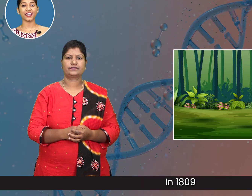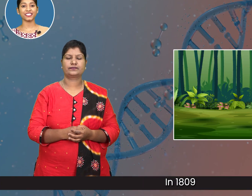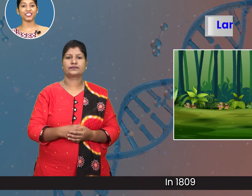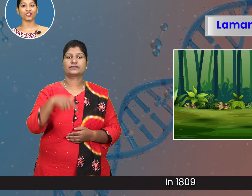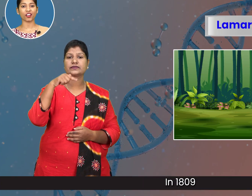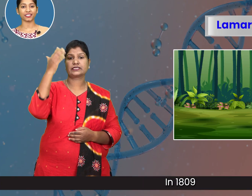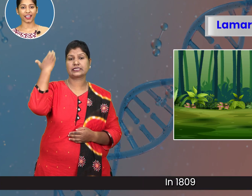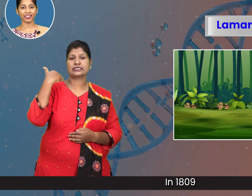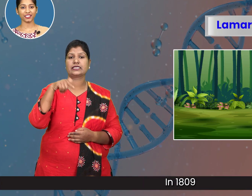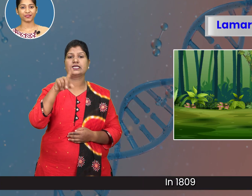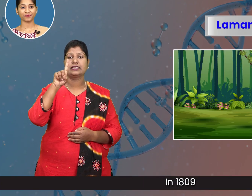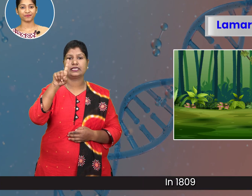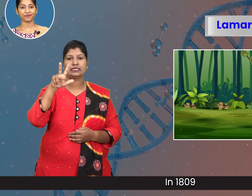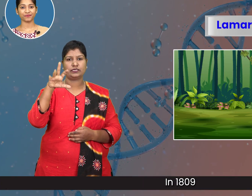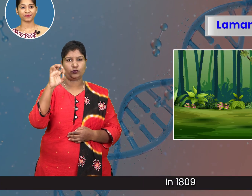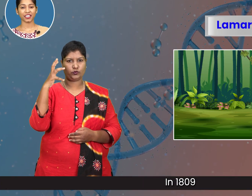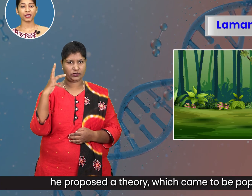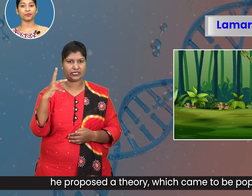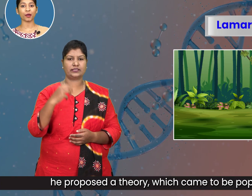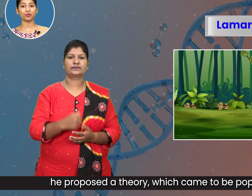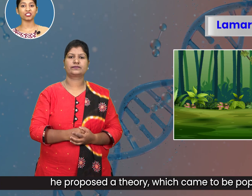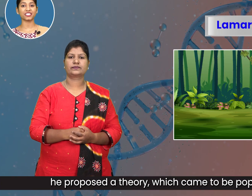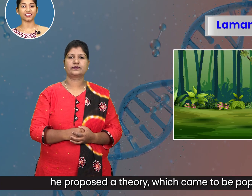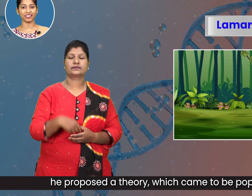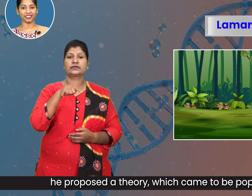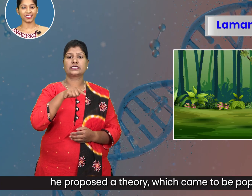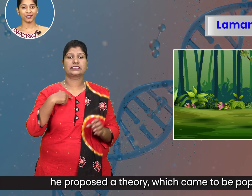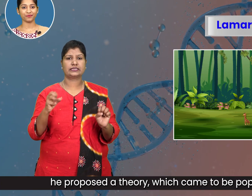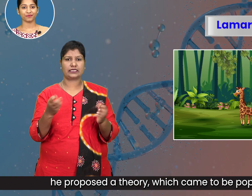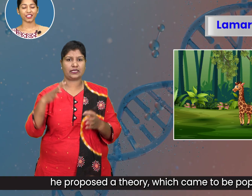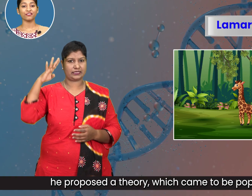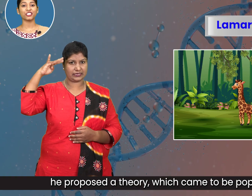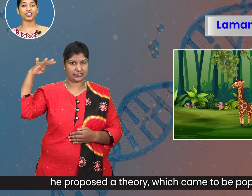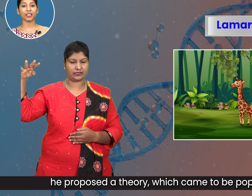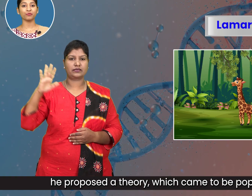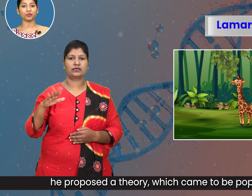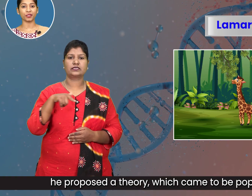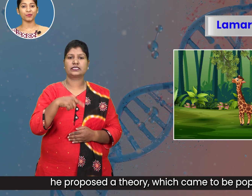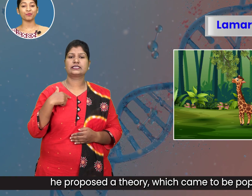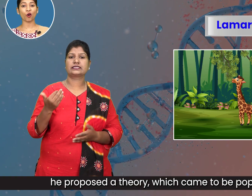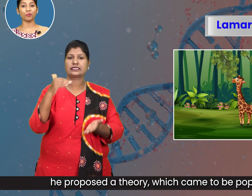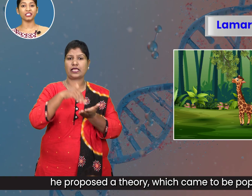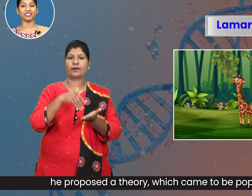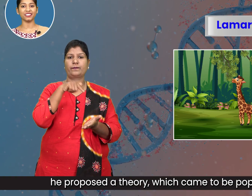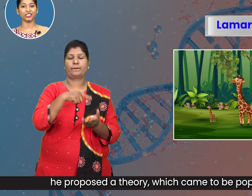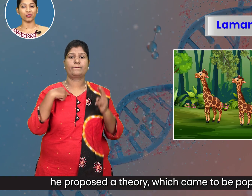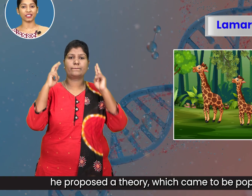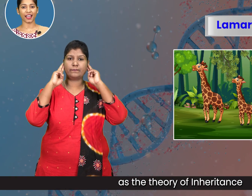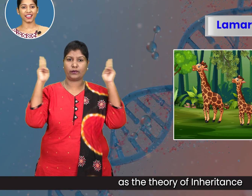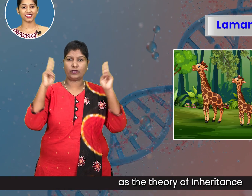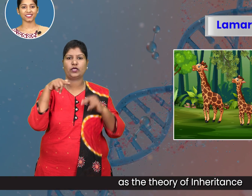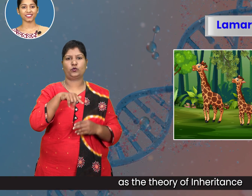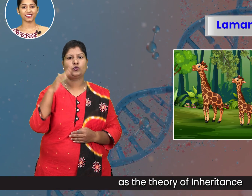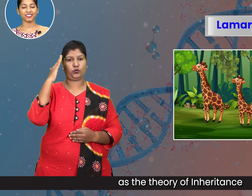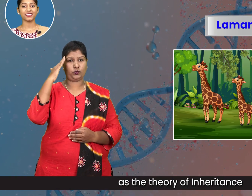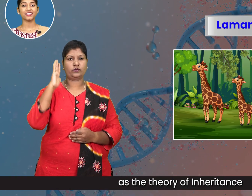In 1809, he proposed a theory which came to be popularly known